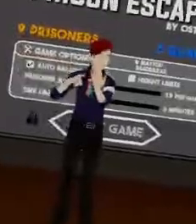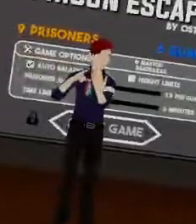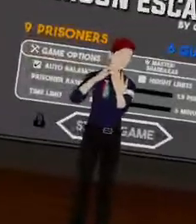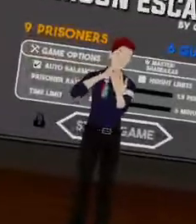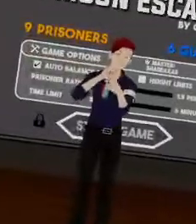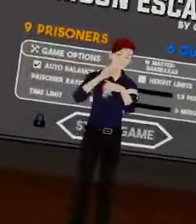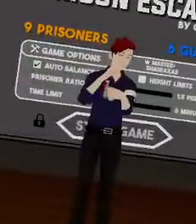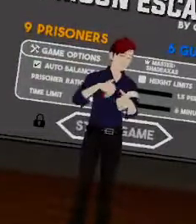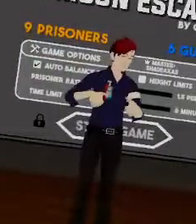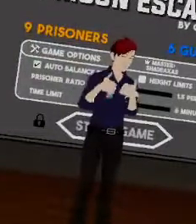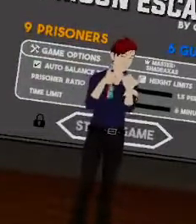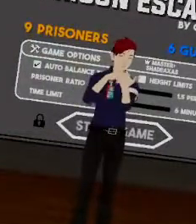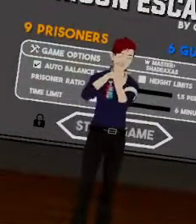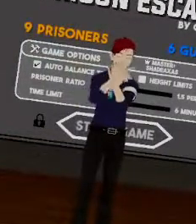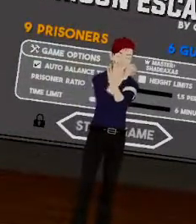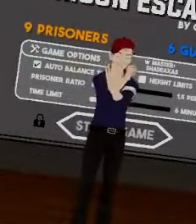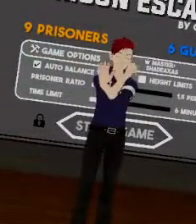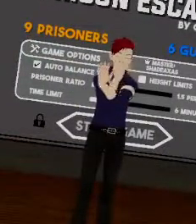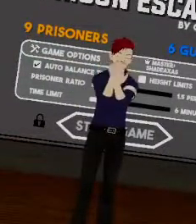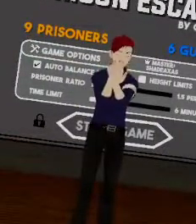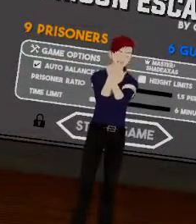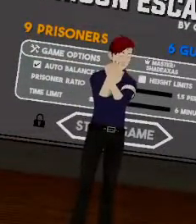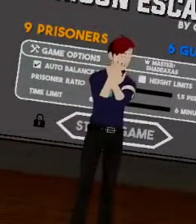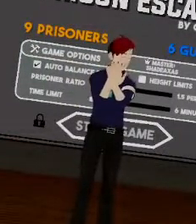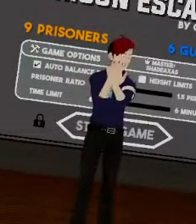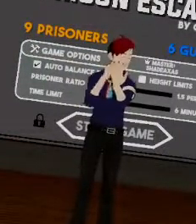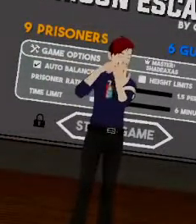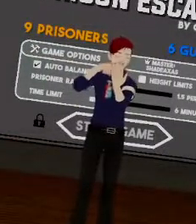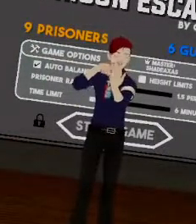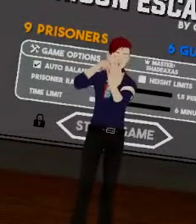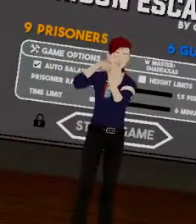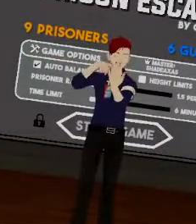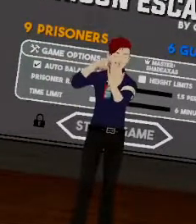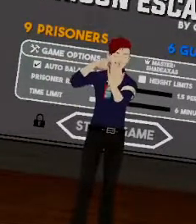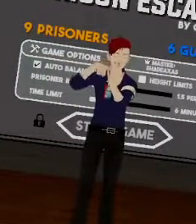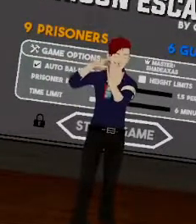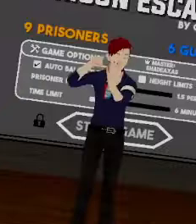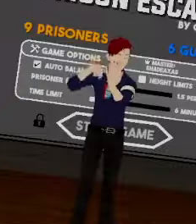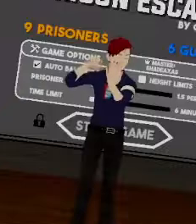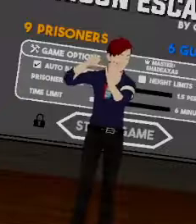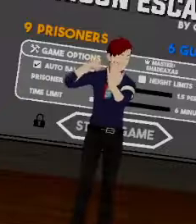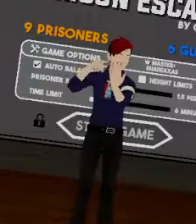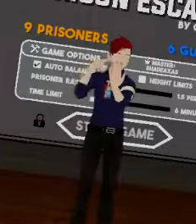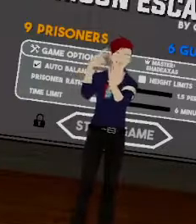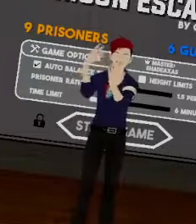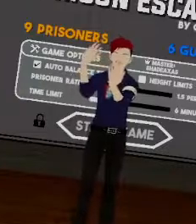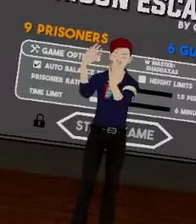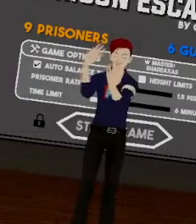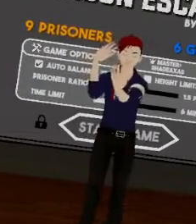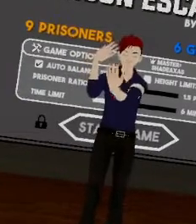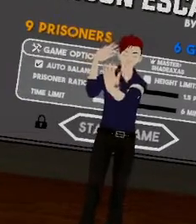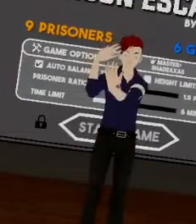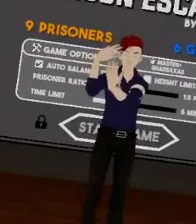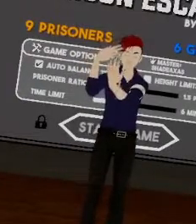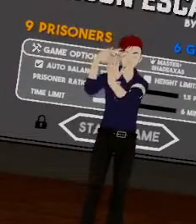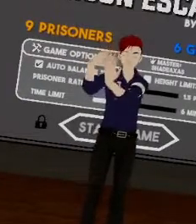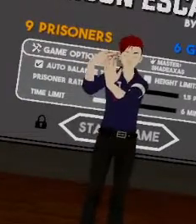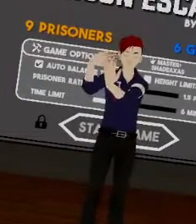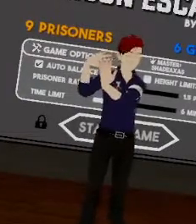take, like real life, you would have your thumb in. You're just going to use your 4 fingers on both hands